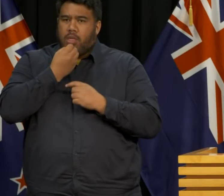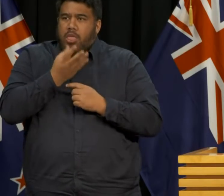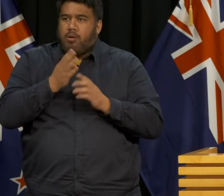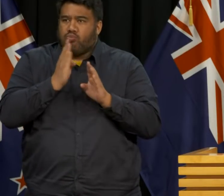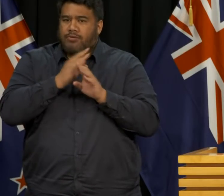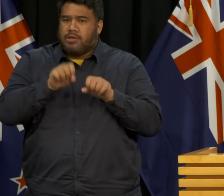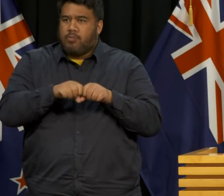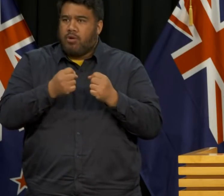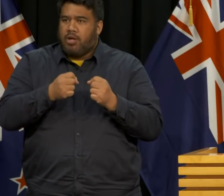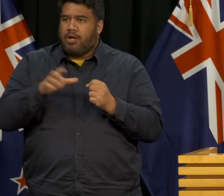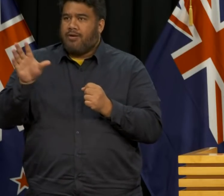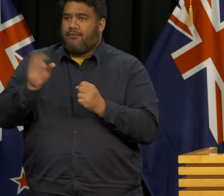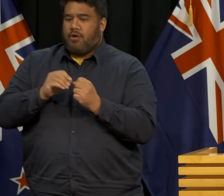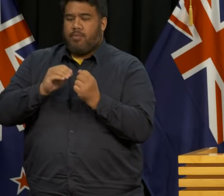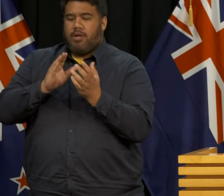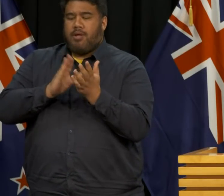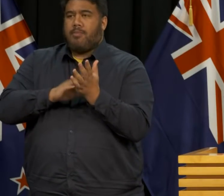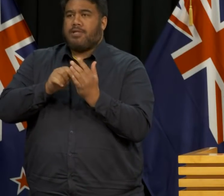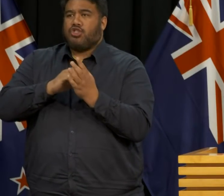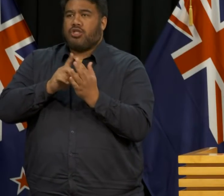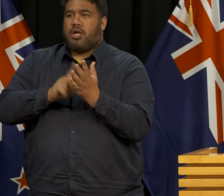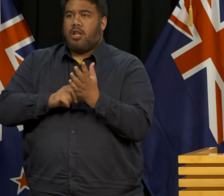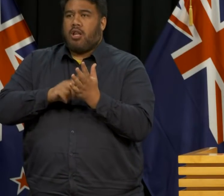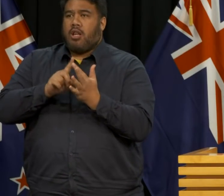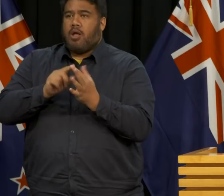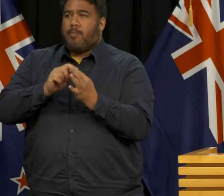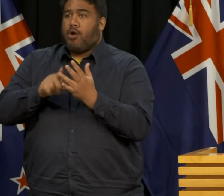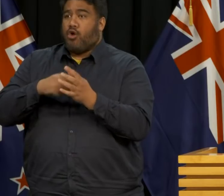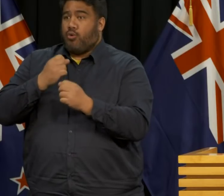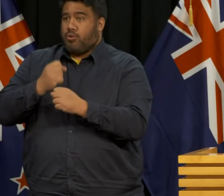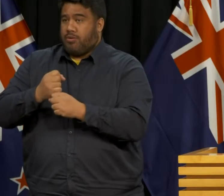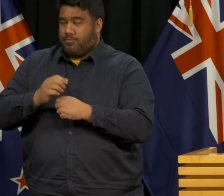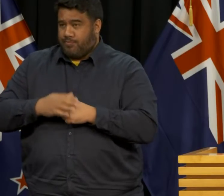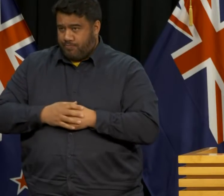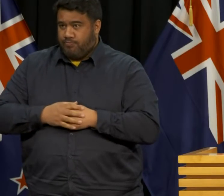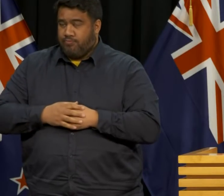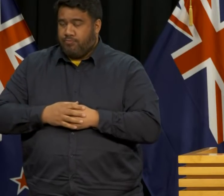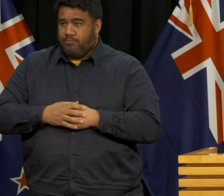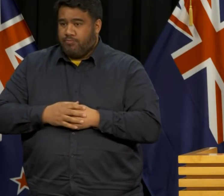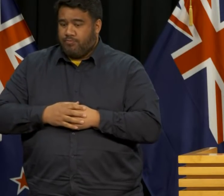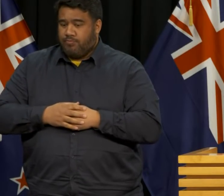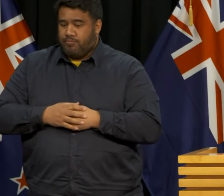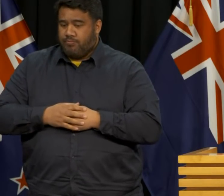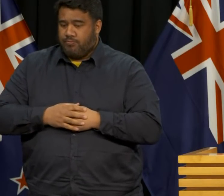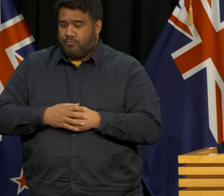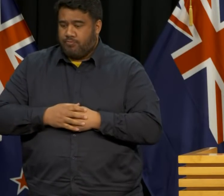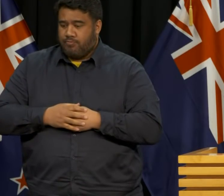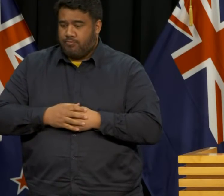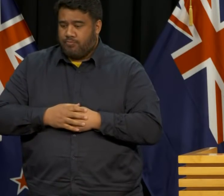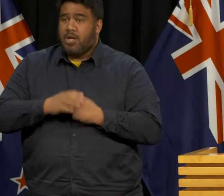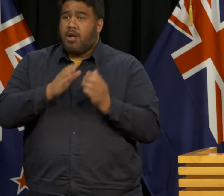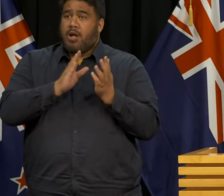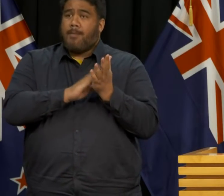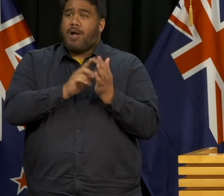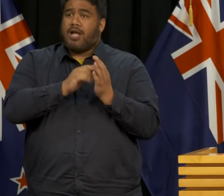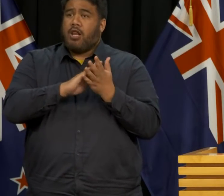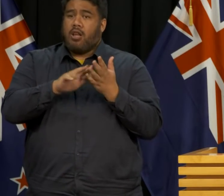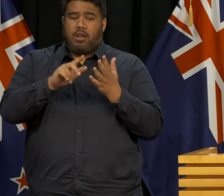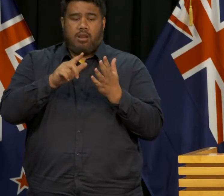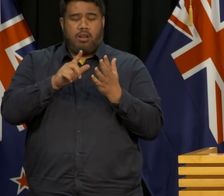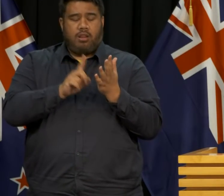saying that he told Todd Muller on Tuesday night that she had offered him some details regarding